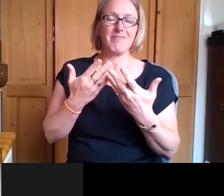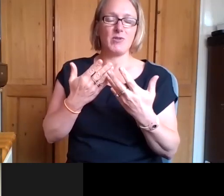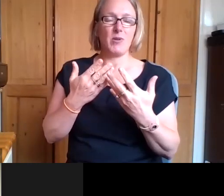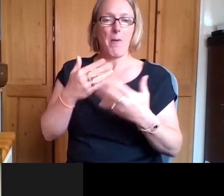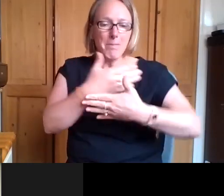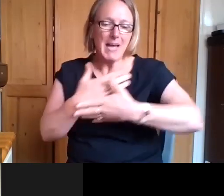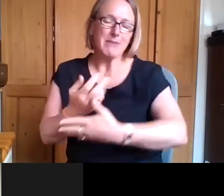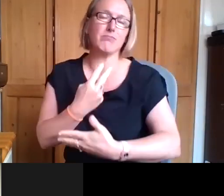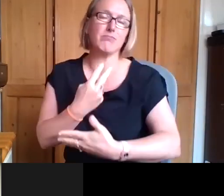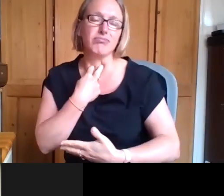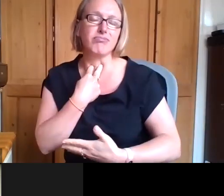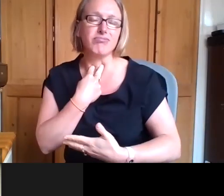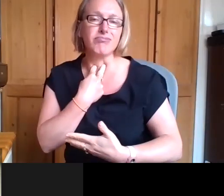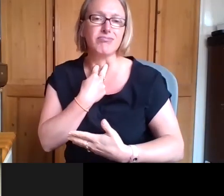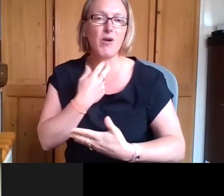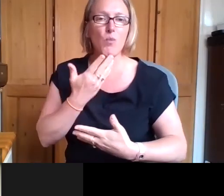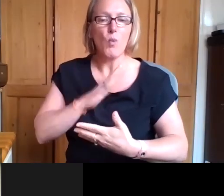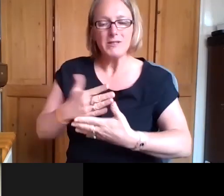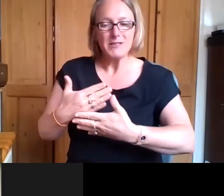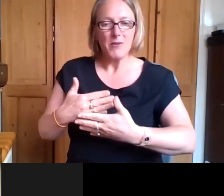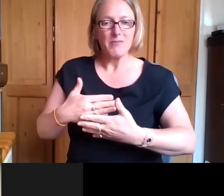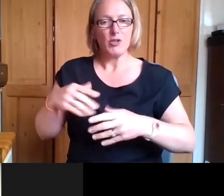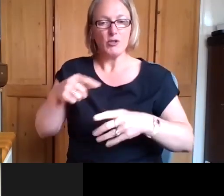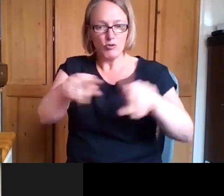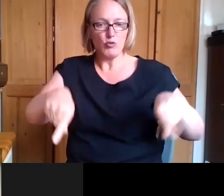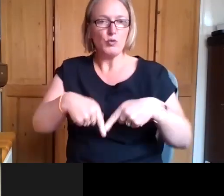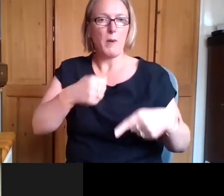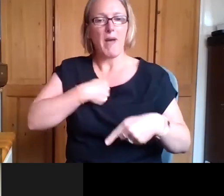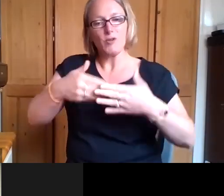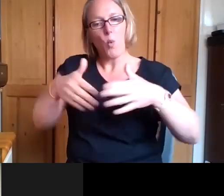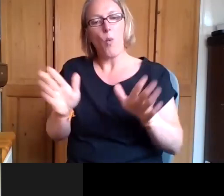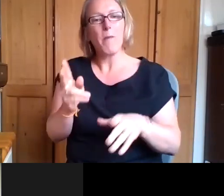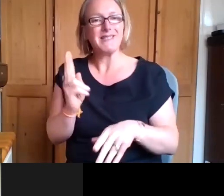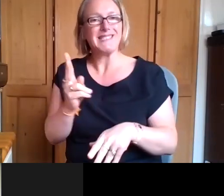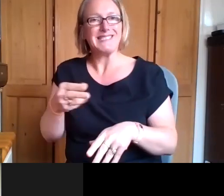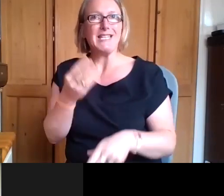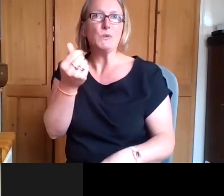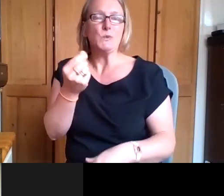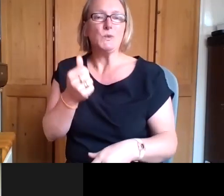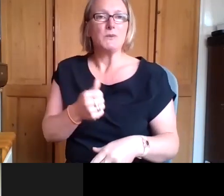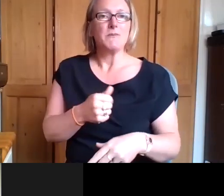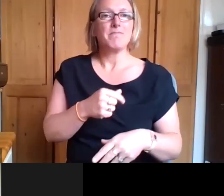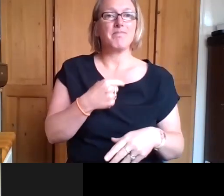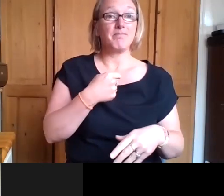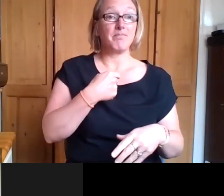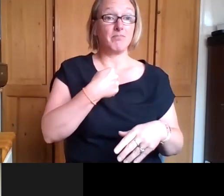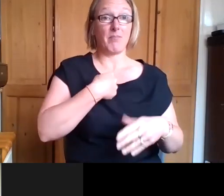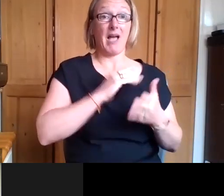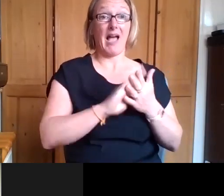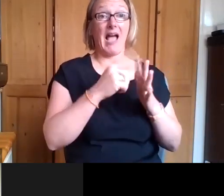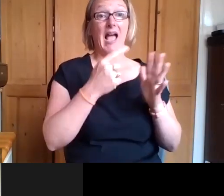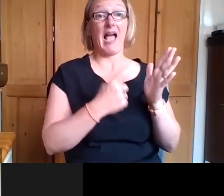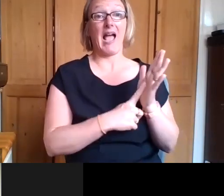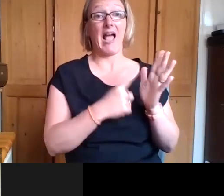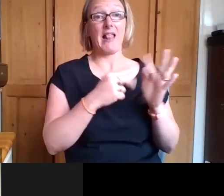well. I'm so jealous. I see a future career as a newborn photographer for me, although the only problem